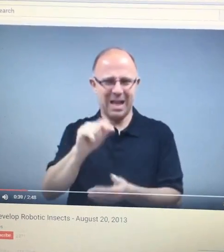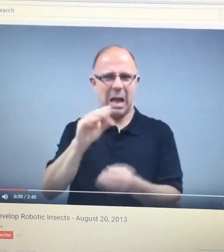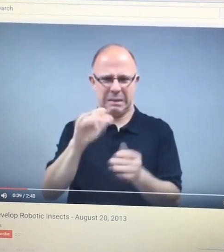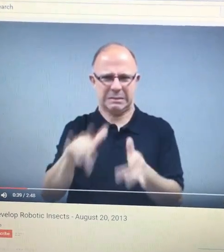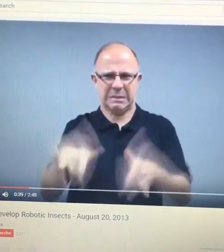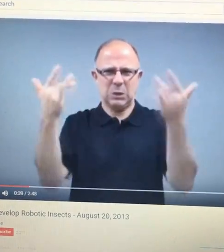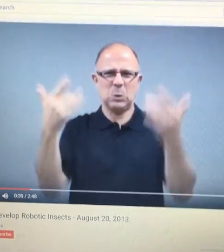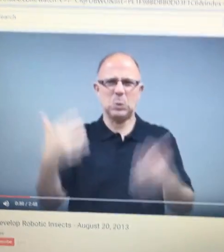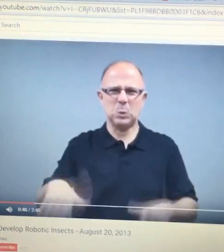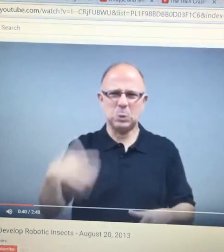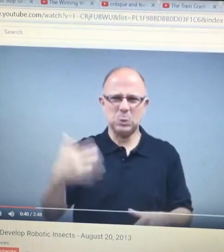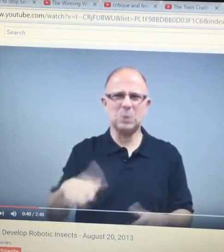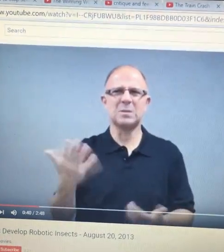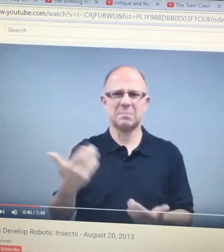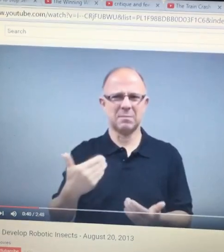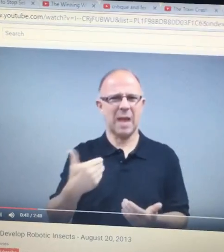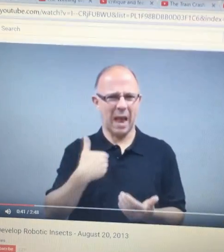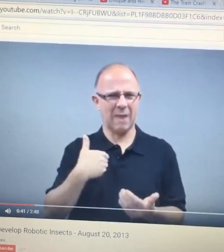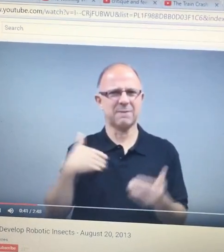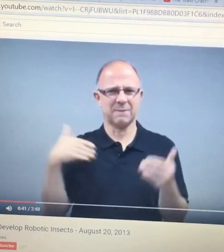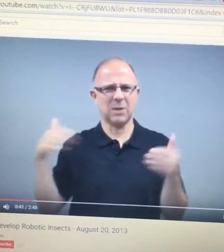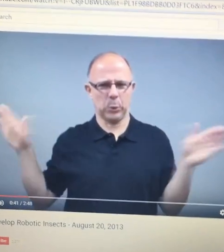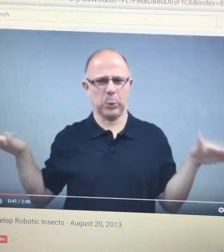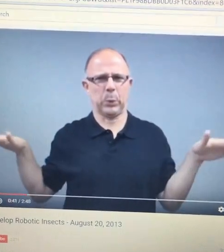paperclip. It's very, very light.